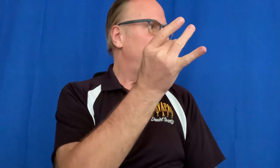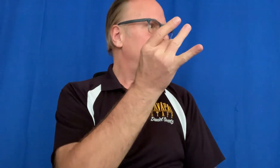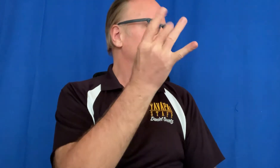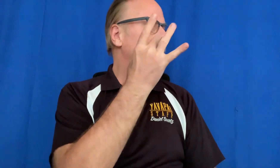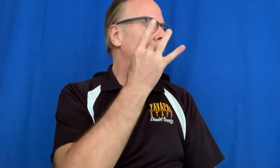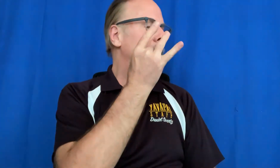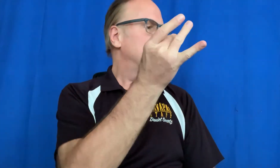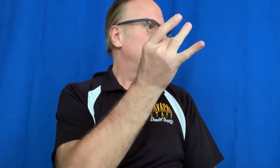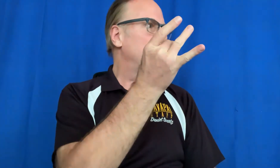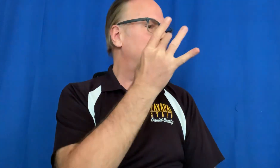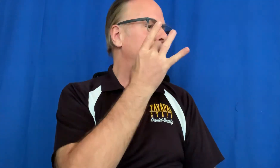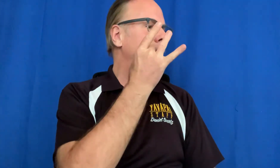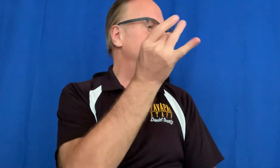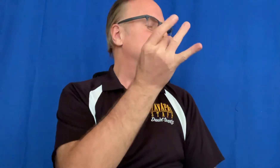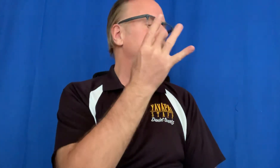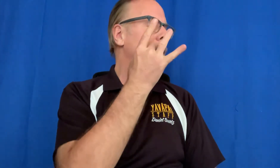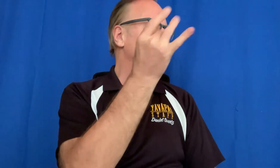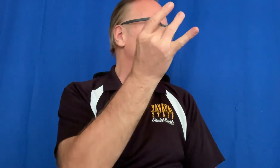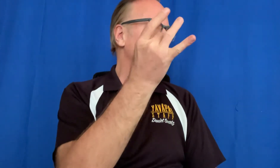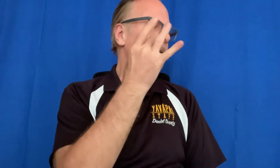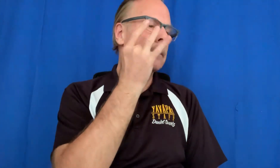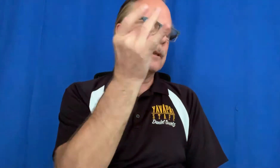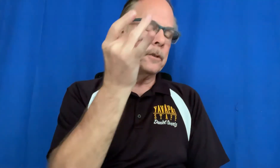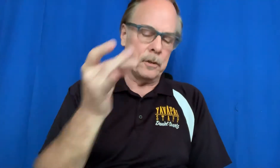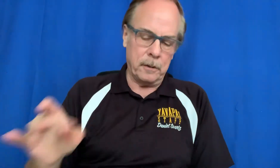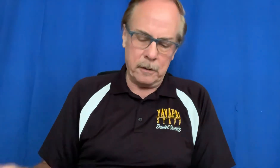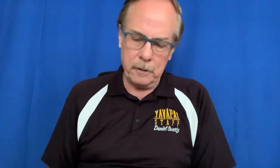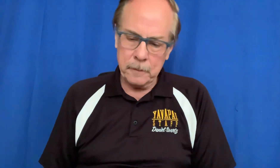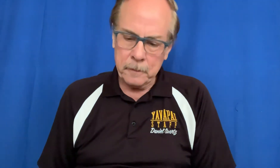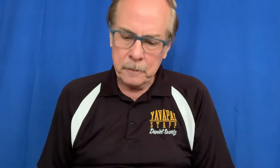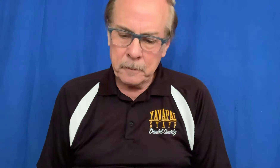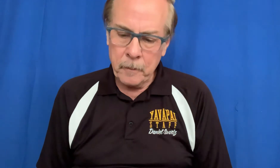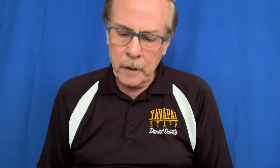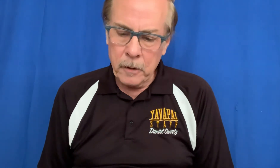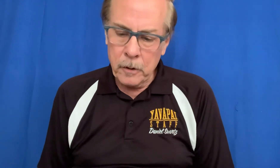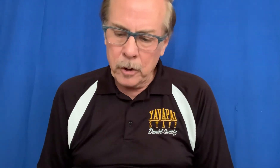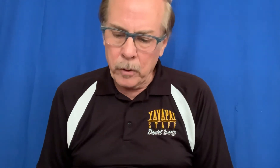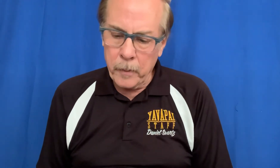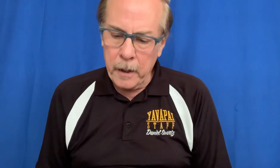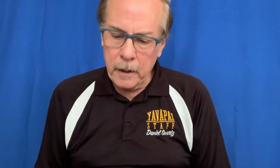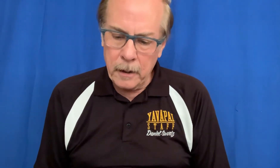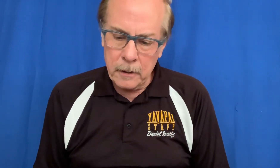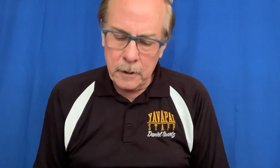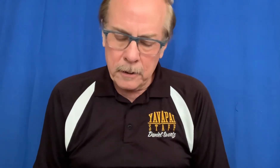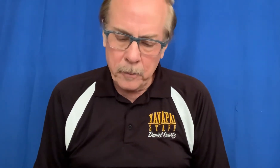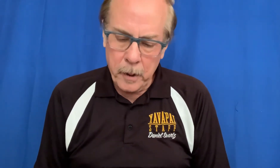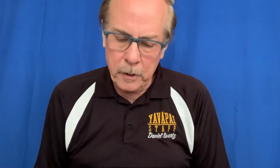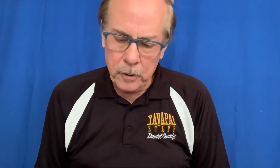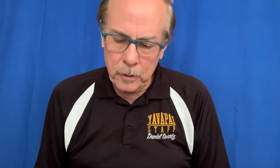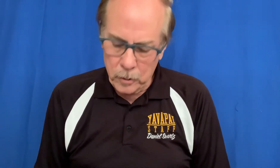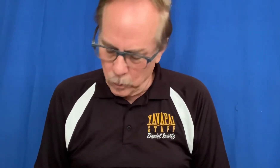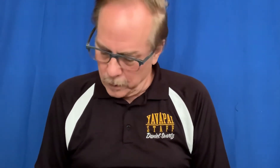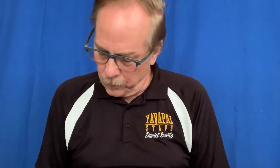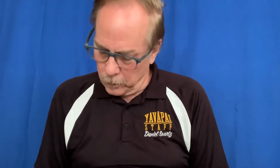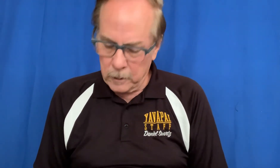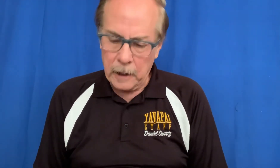Magnifique, bon appetit, delicious, delicious. To remain in anticipation, to wait for, on the top of